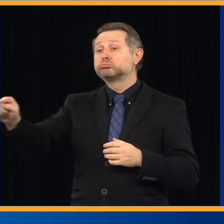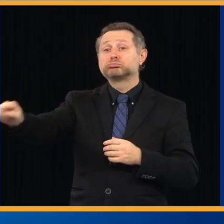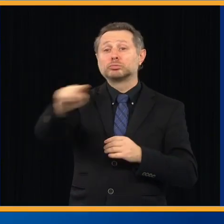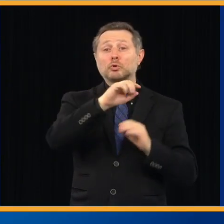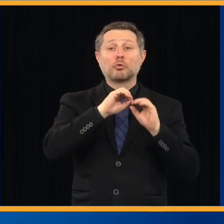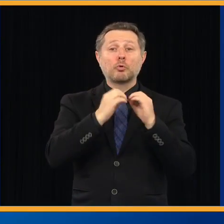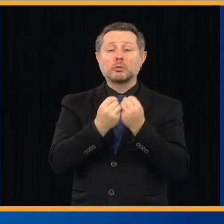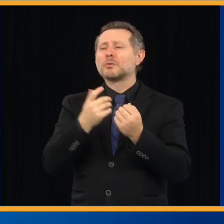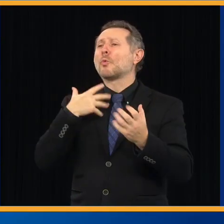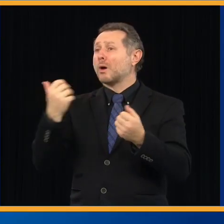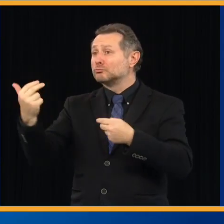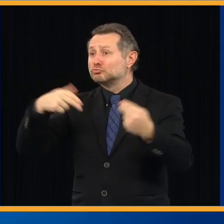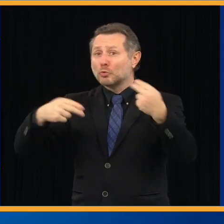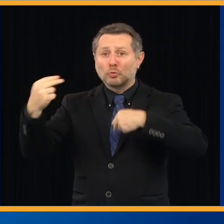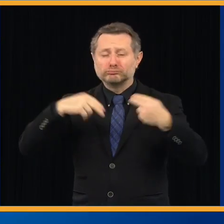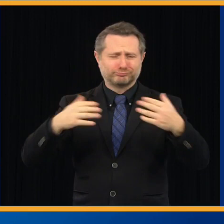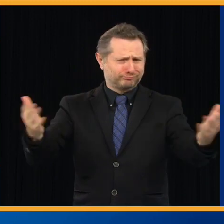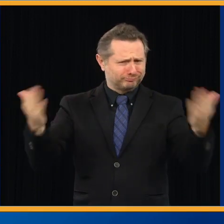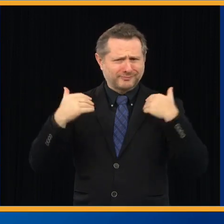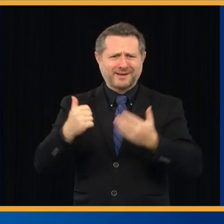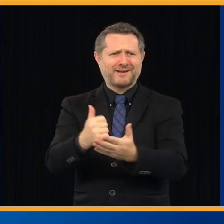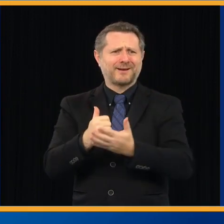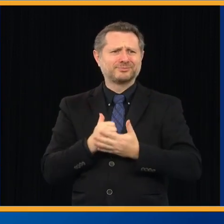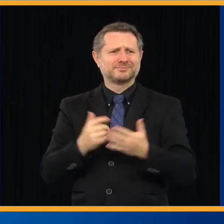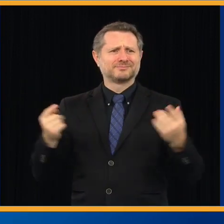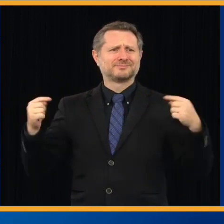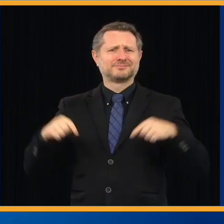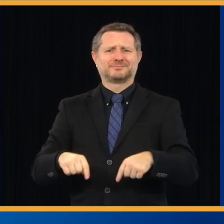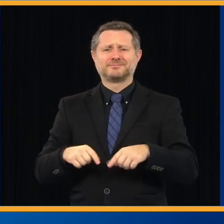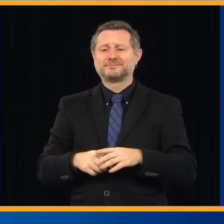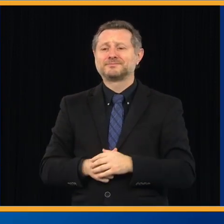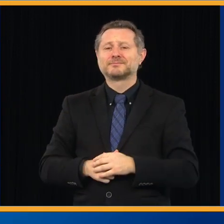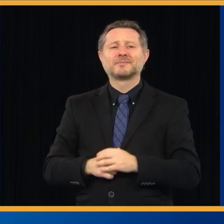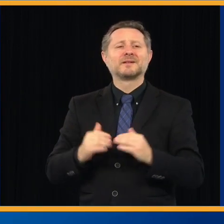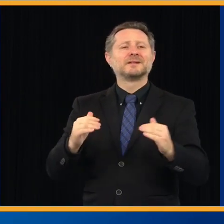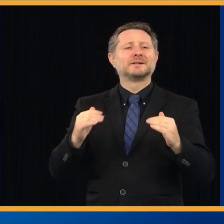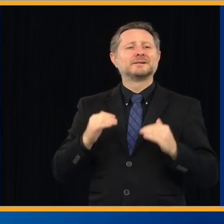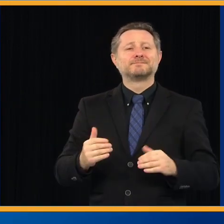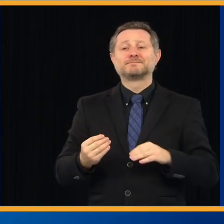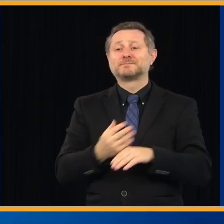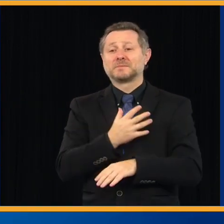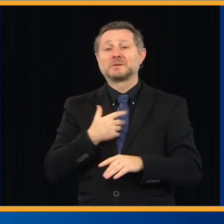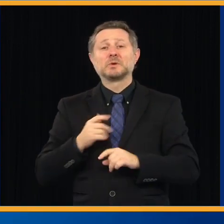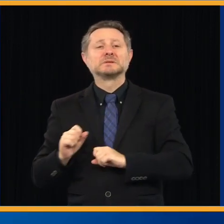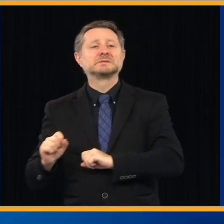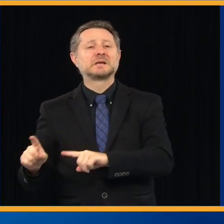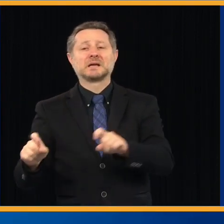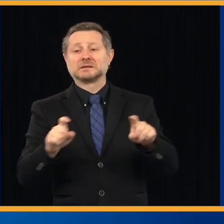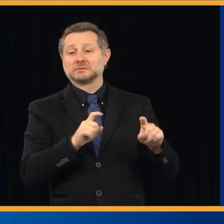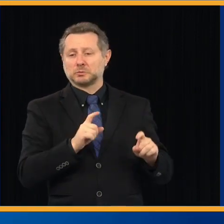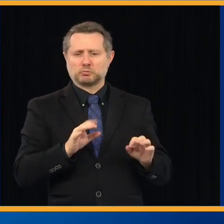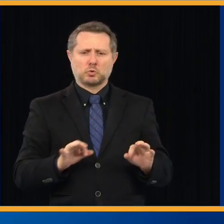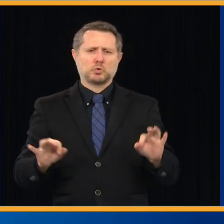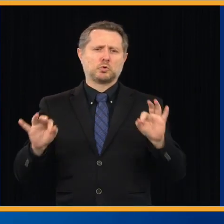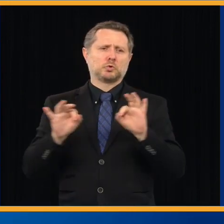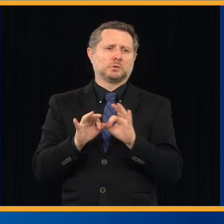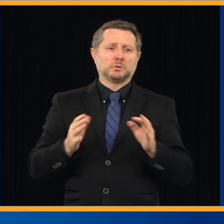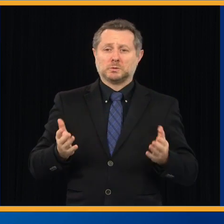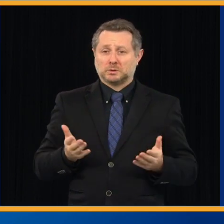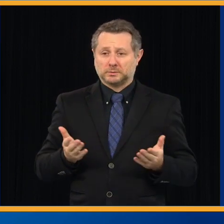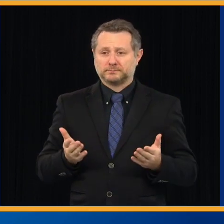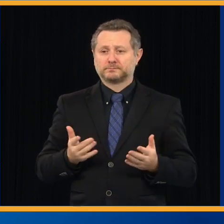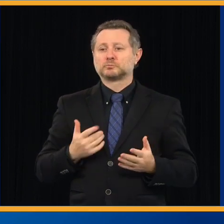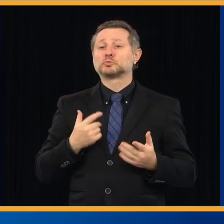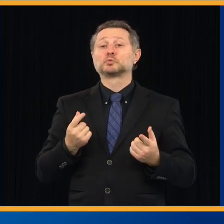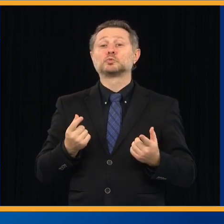banks. As I said, the antibody testing has been very important, and we're going to undertake